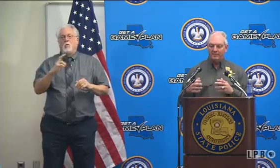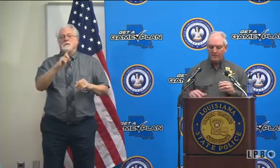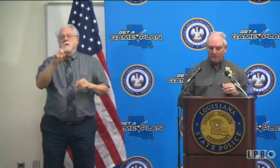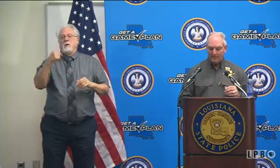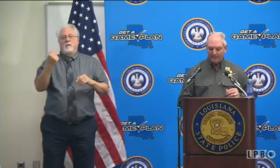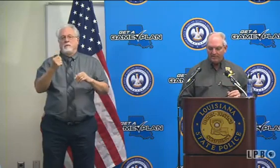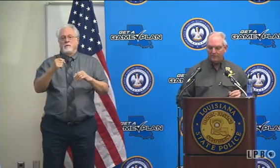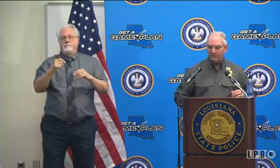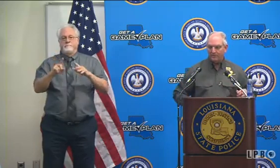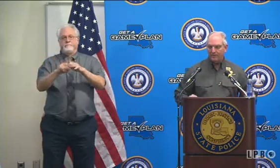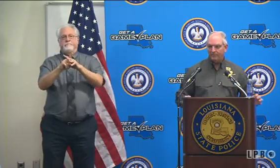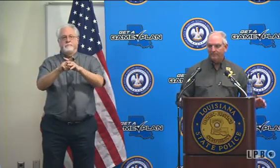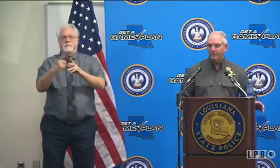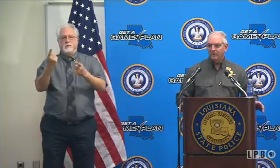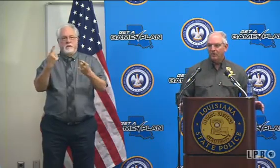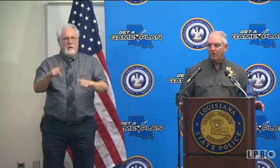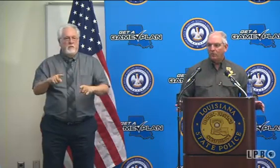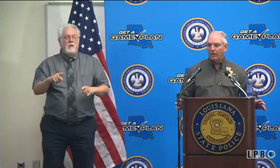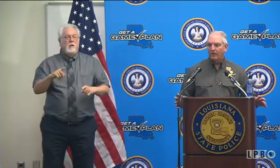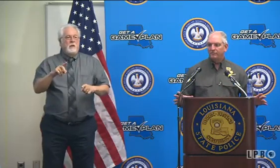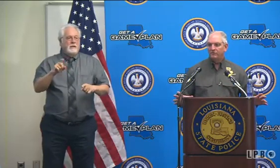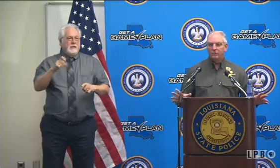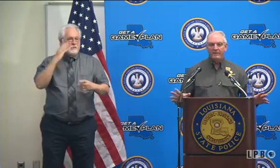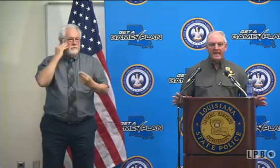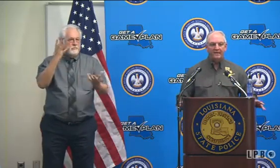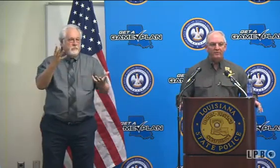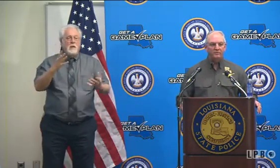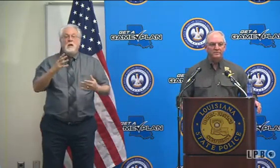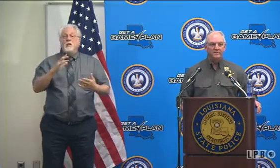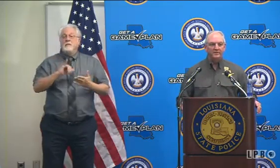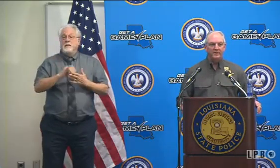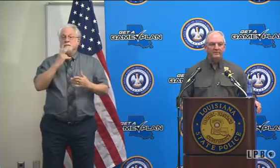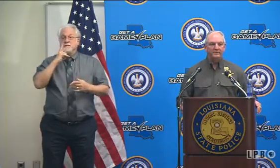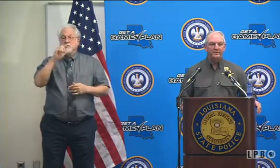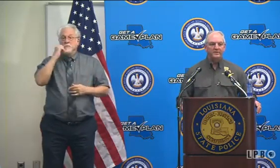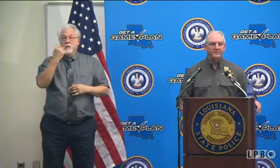development that we need to make sure that people are aware of. So with that, we will see you at 11:30.